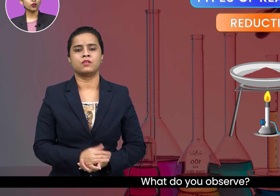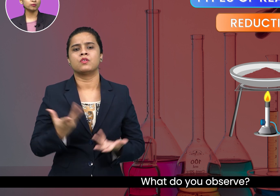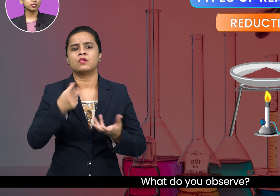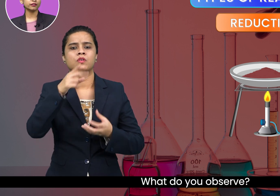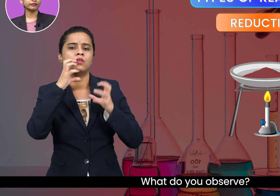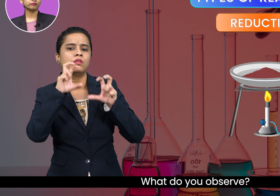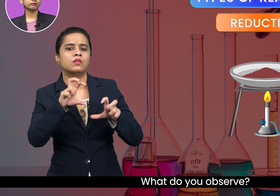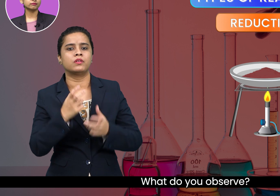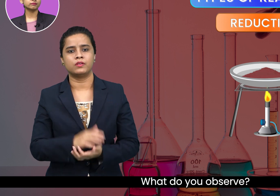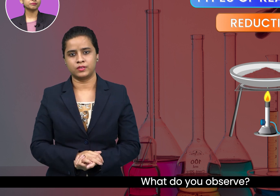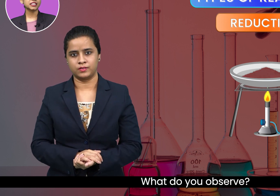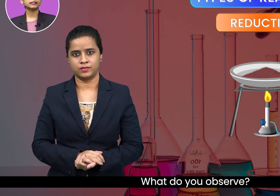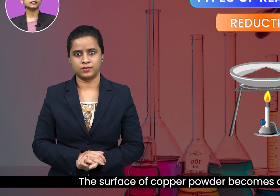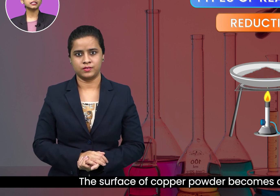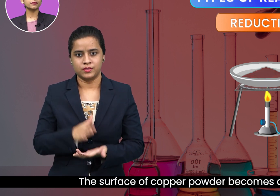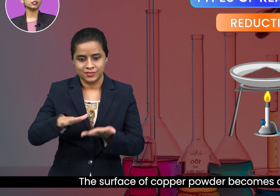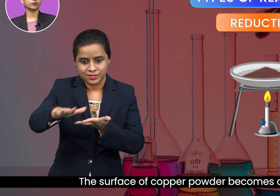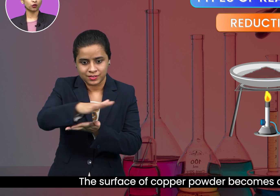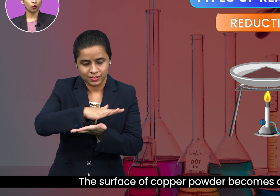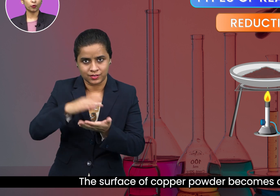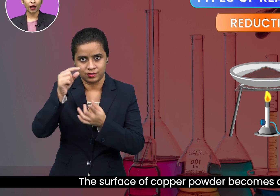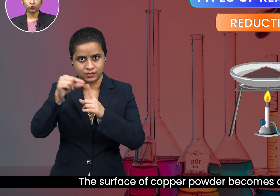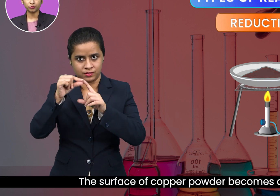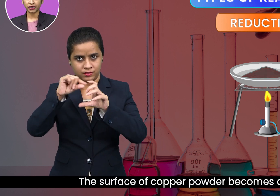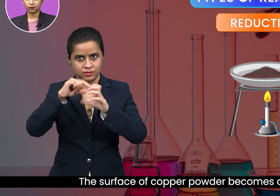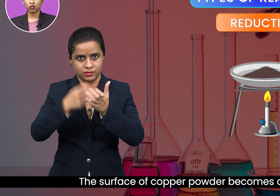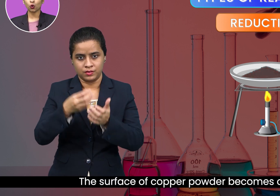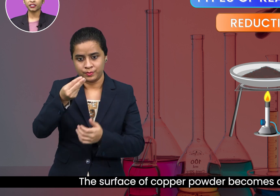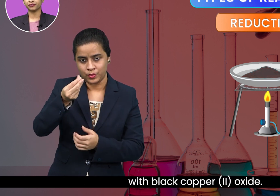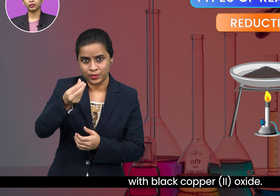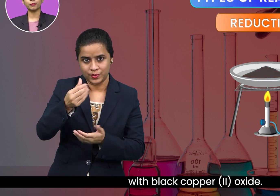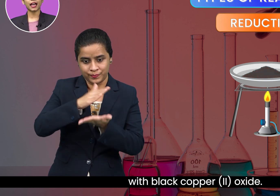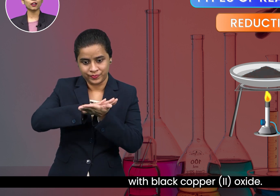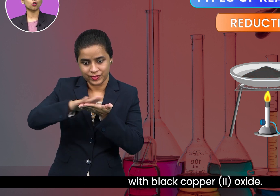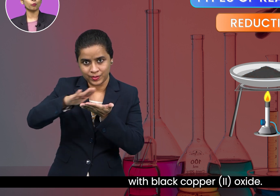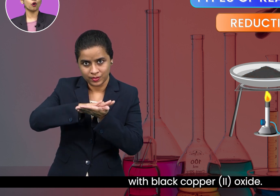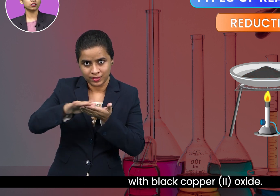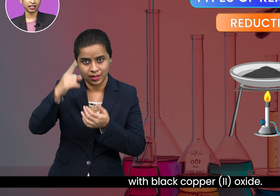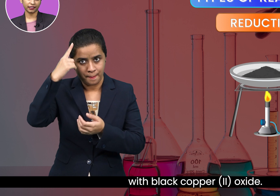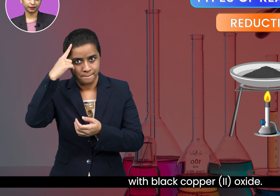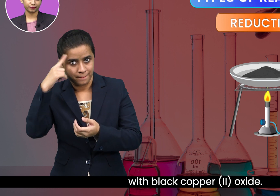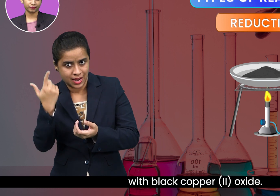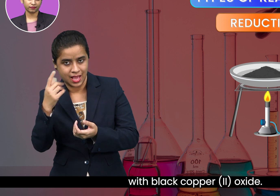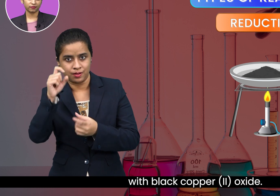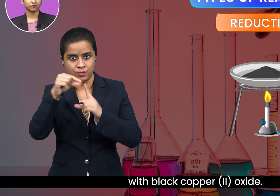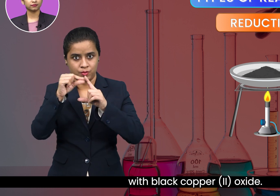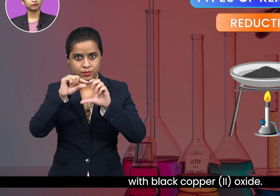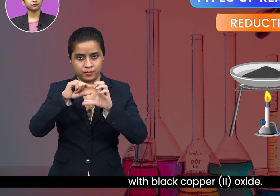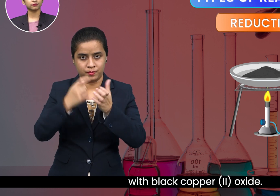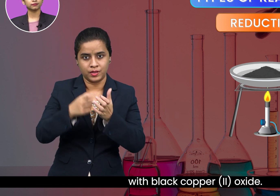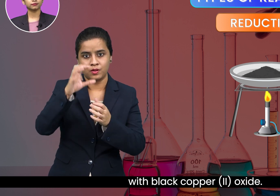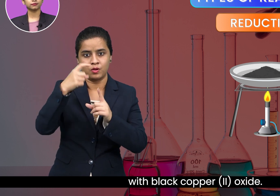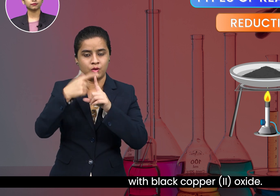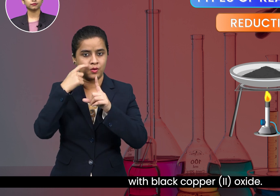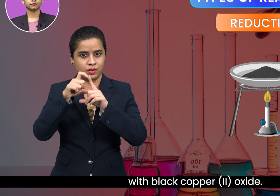What do you observe? The surface of the copper powder becomes coated with black copper oxide.